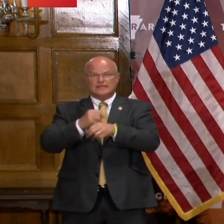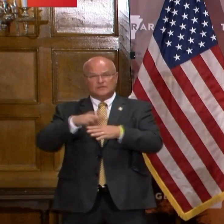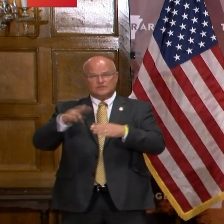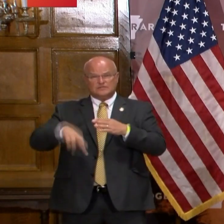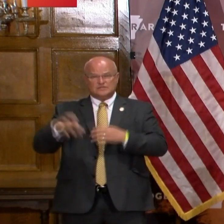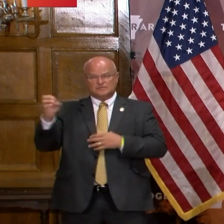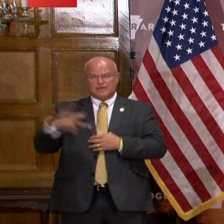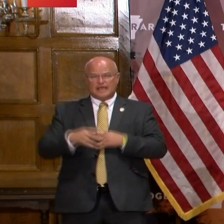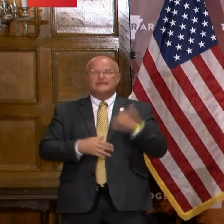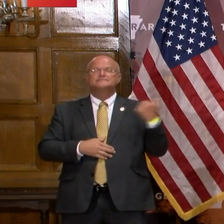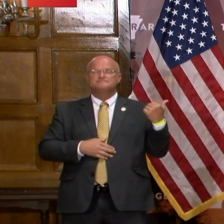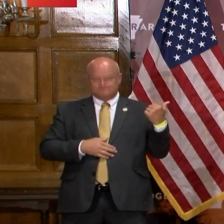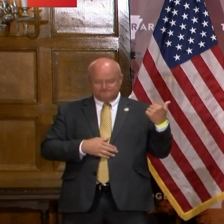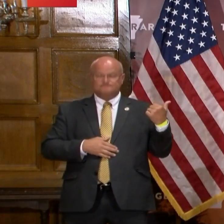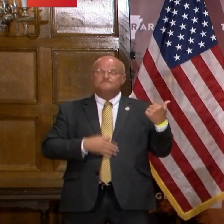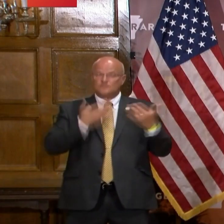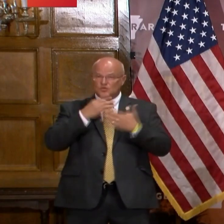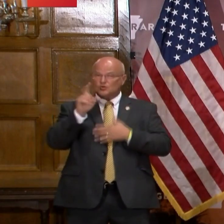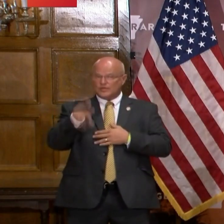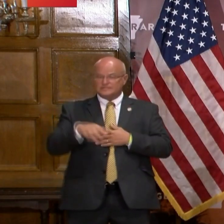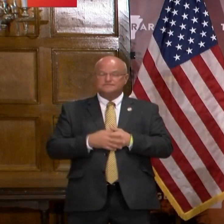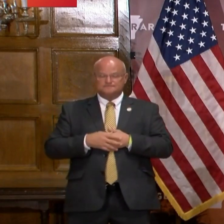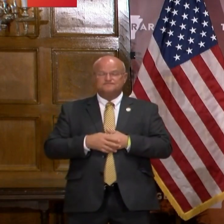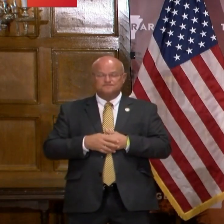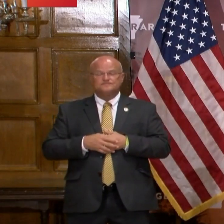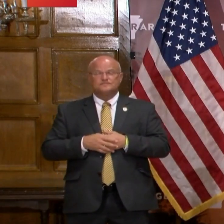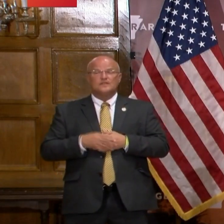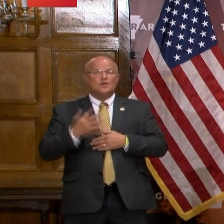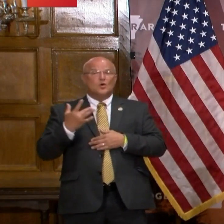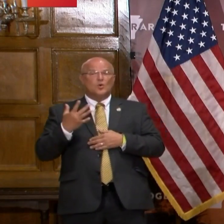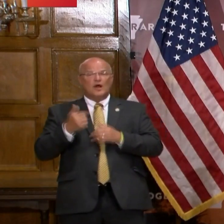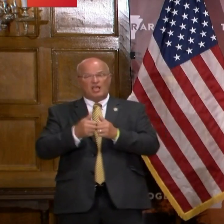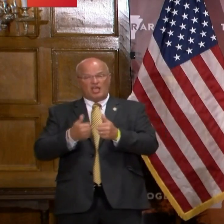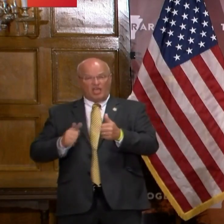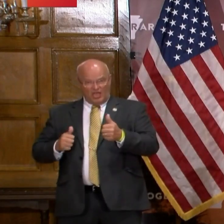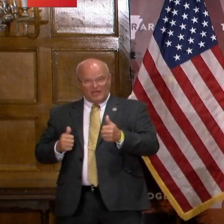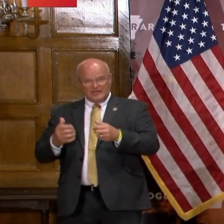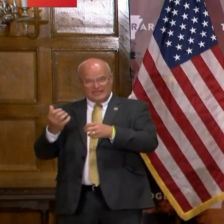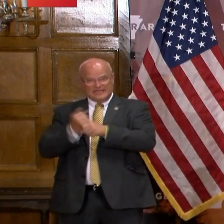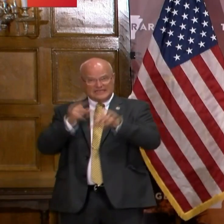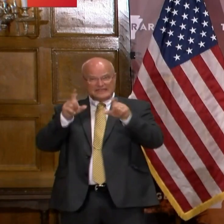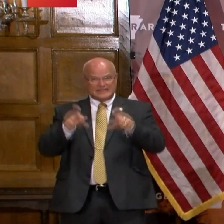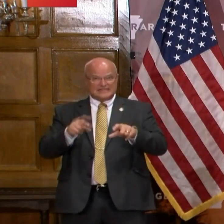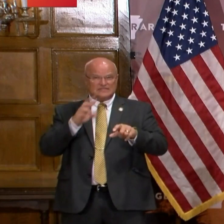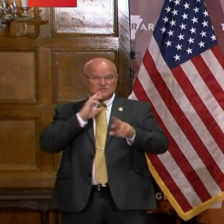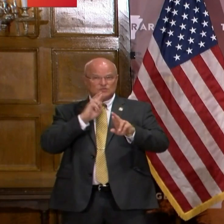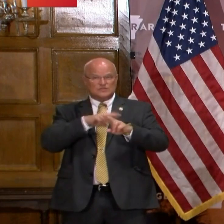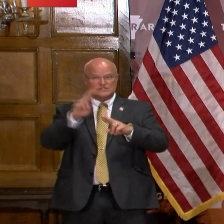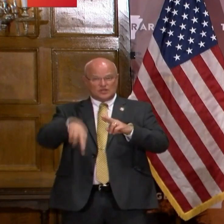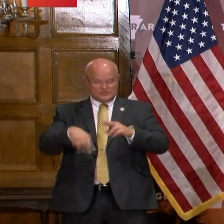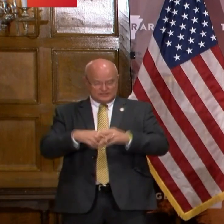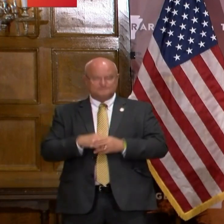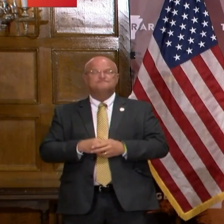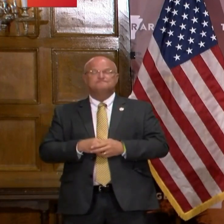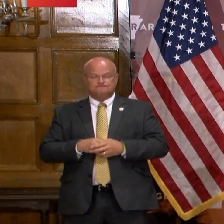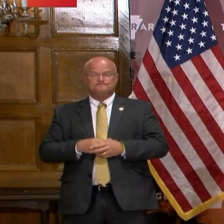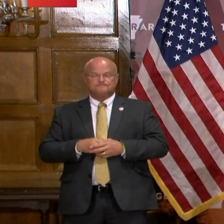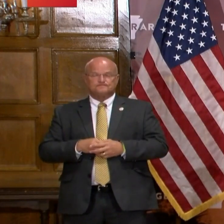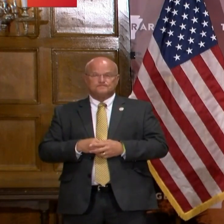results? Yes, that's a very good question, which is why is there a lag in getting the testing results?